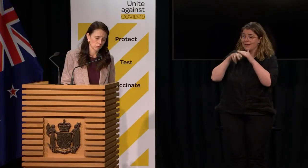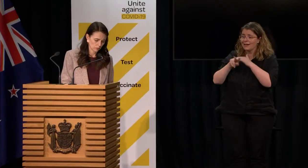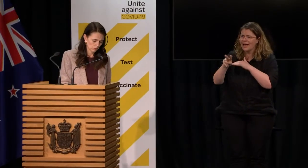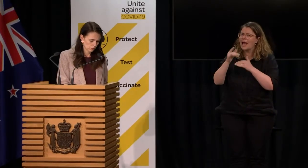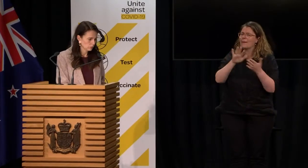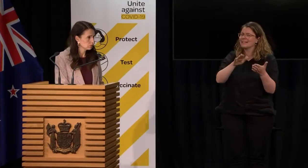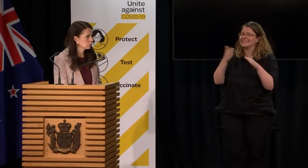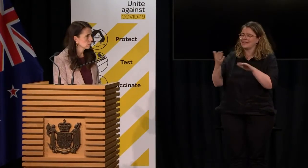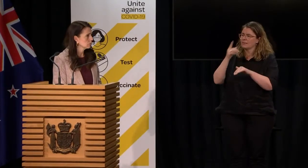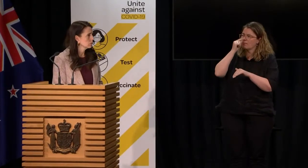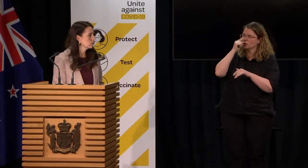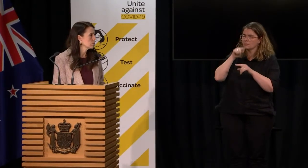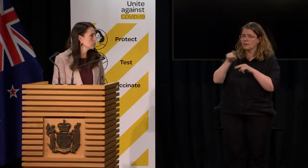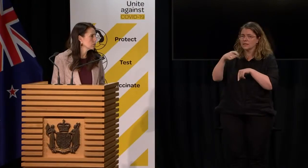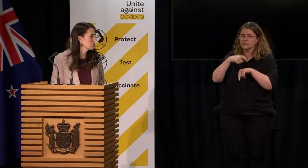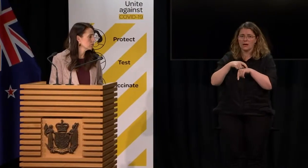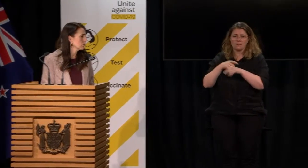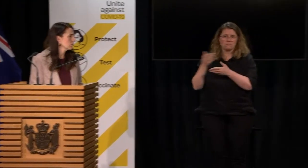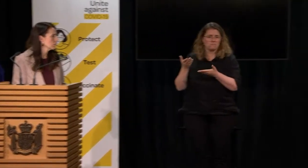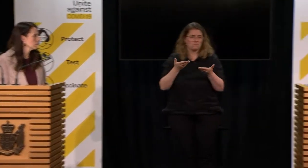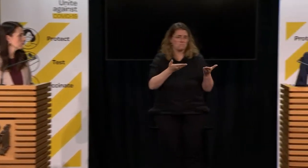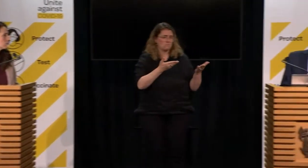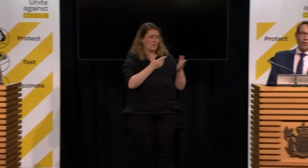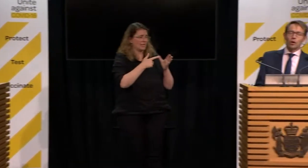would you have under those projections?